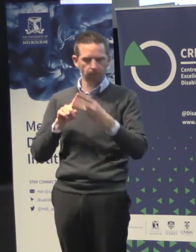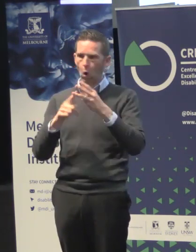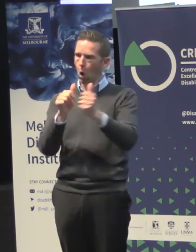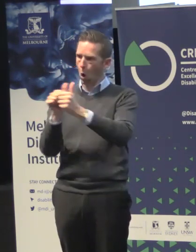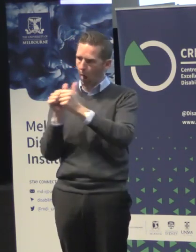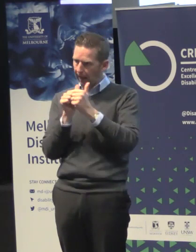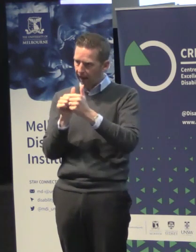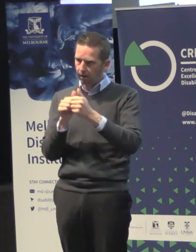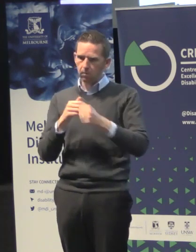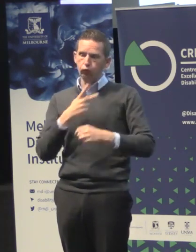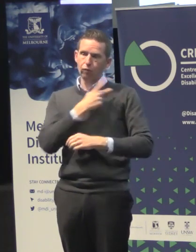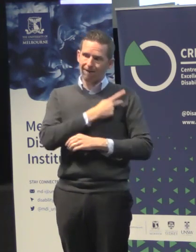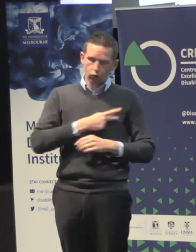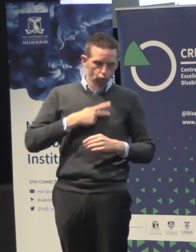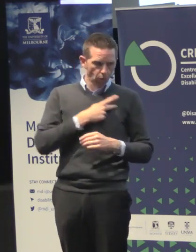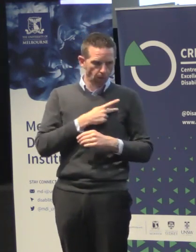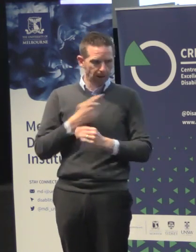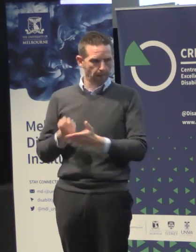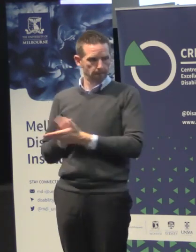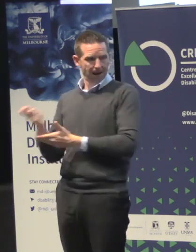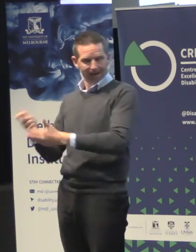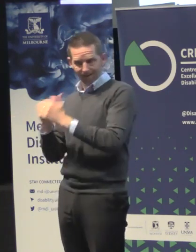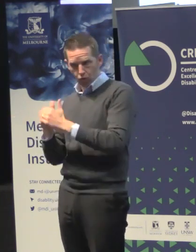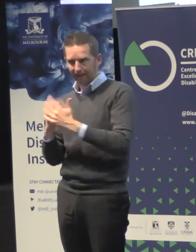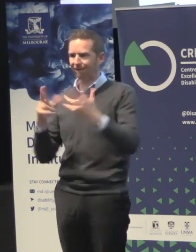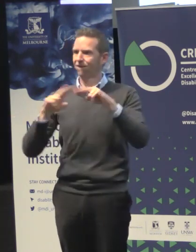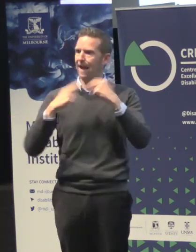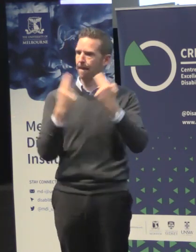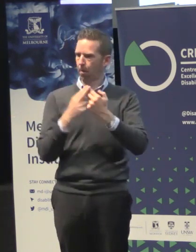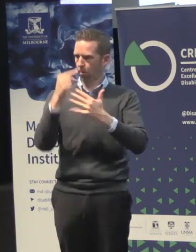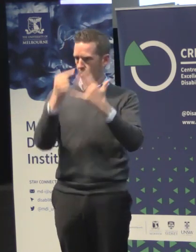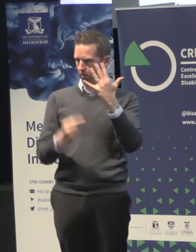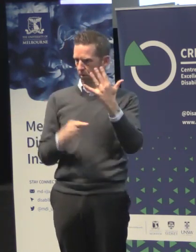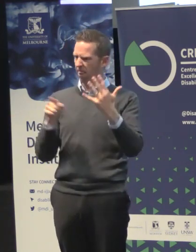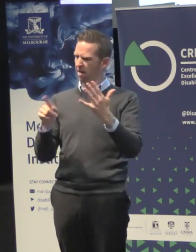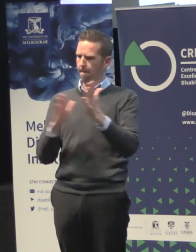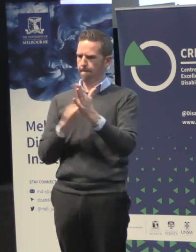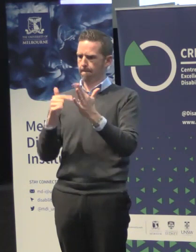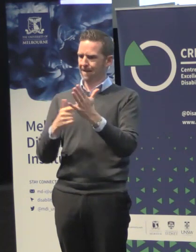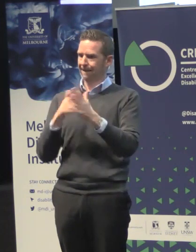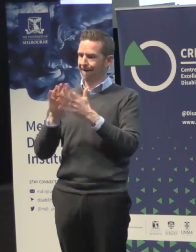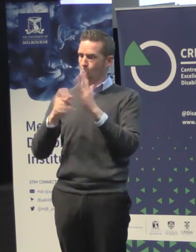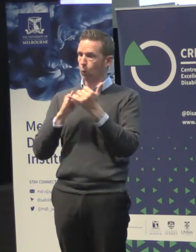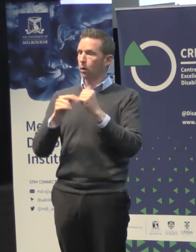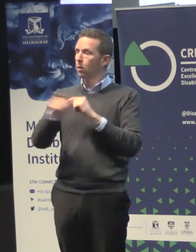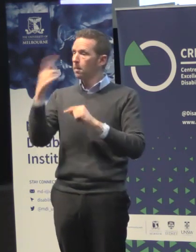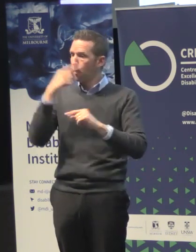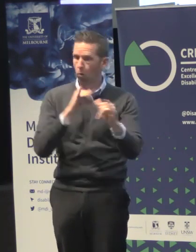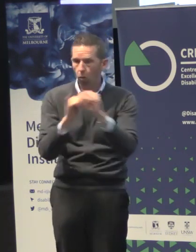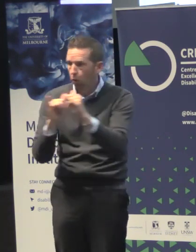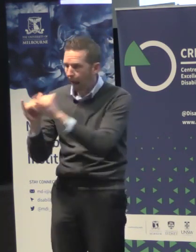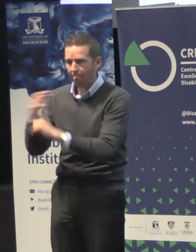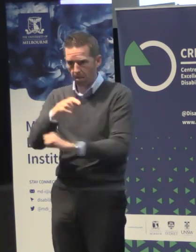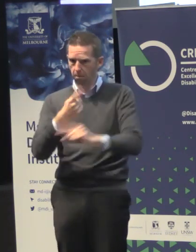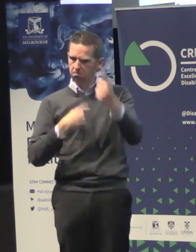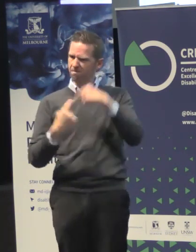colleague metaphor, professional metaphor, paid friend, and the family metaphor. And these are all things that our respondents said to explain